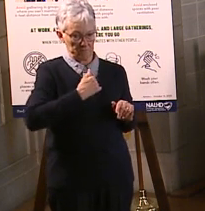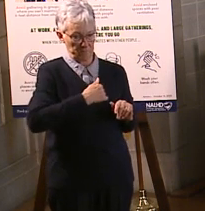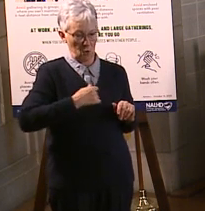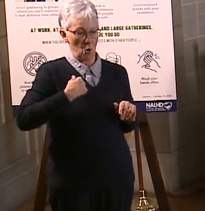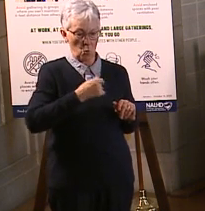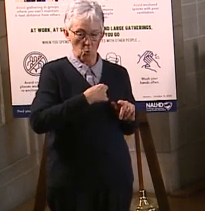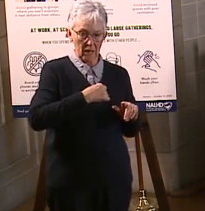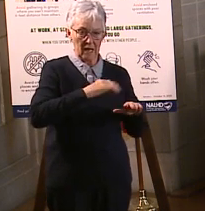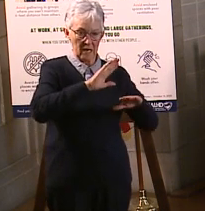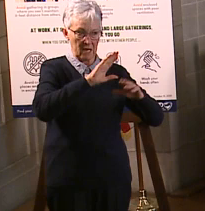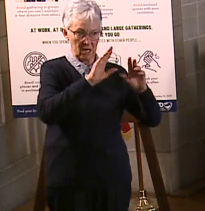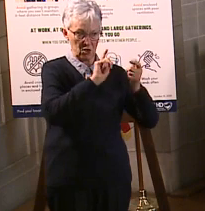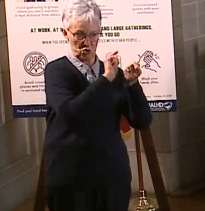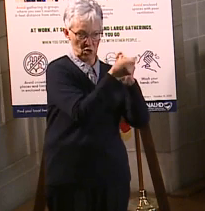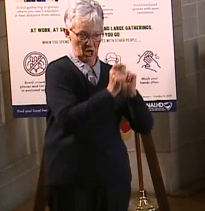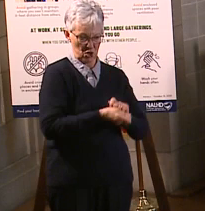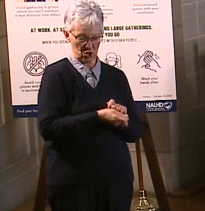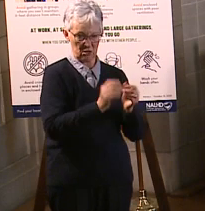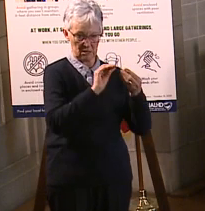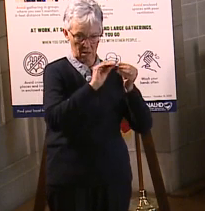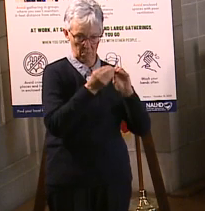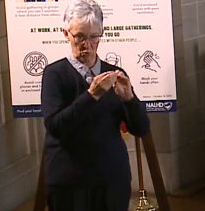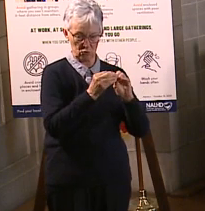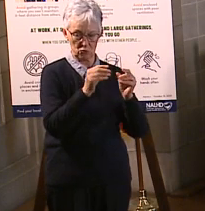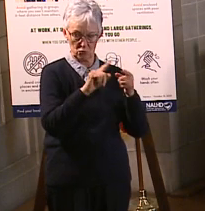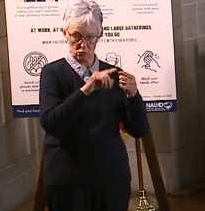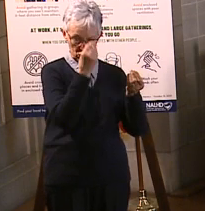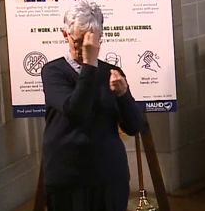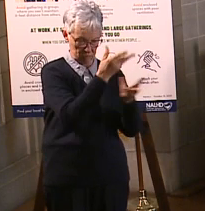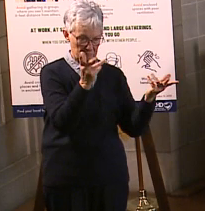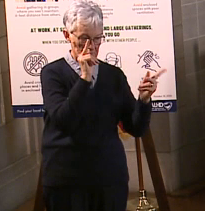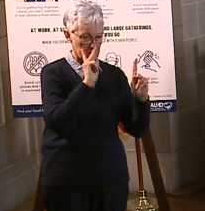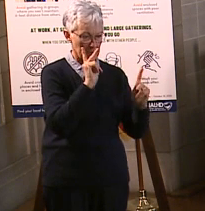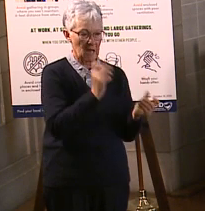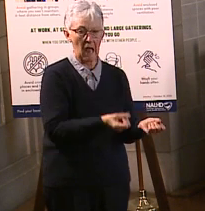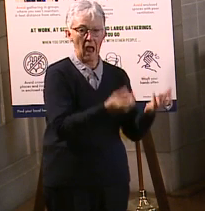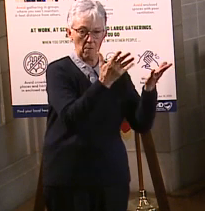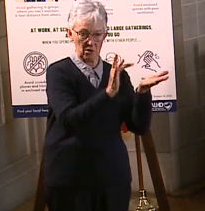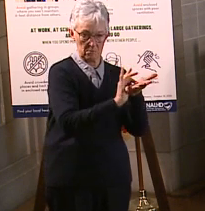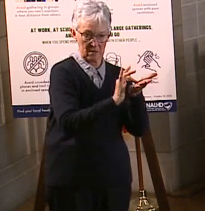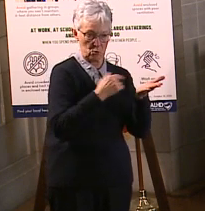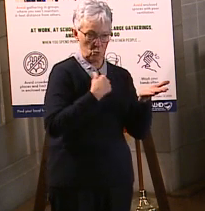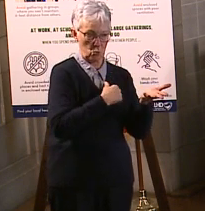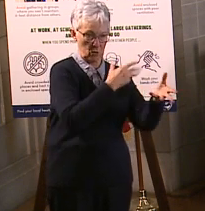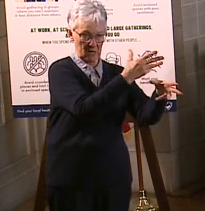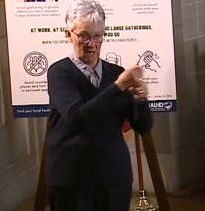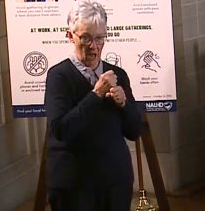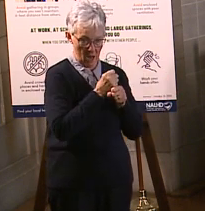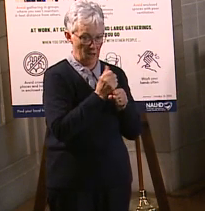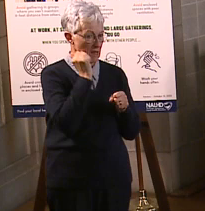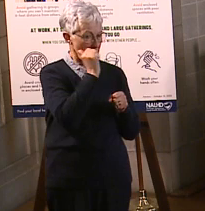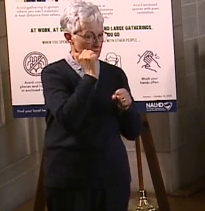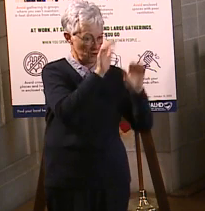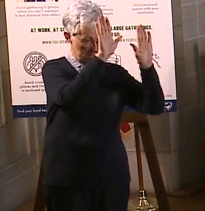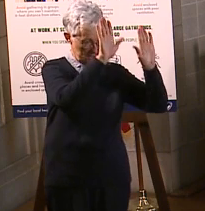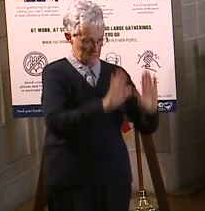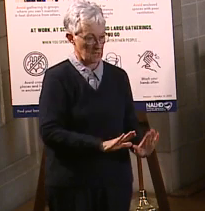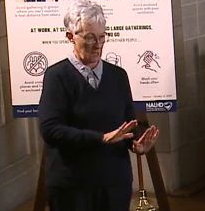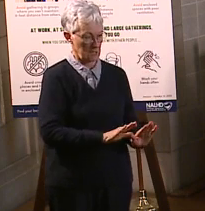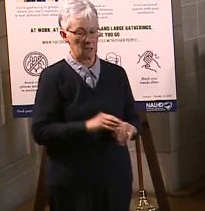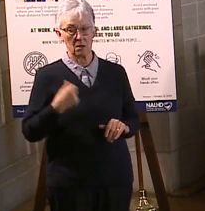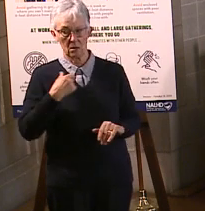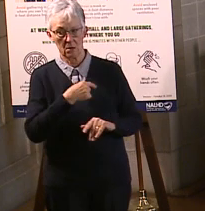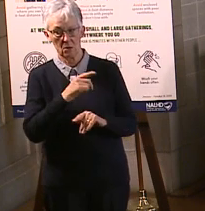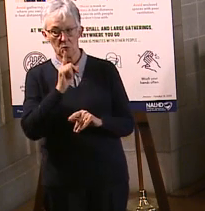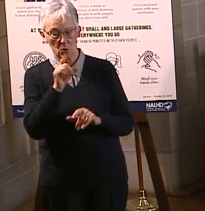that we were receiving that we can use against as of Sunday. And so you can see that we're really working